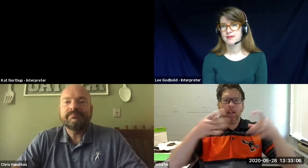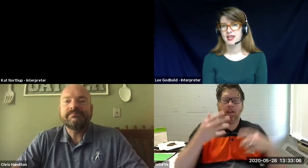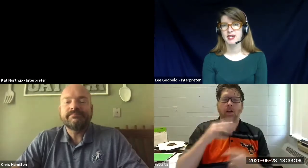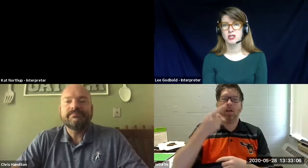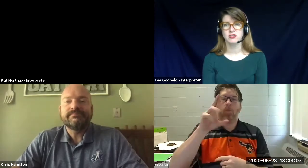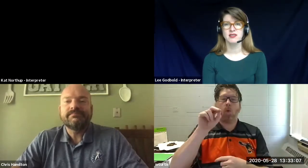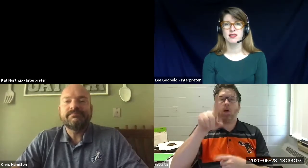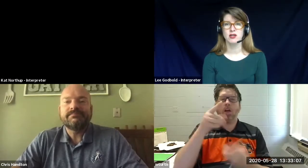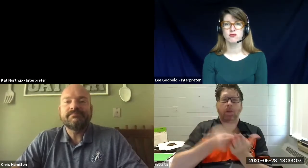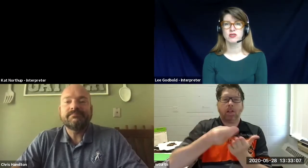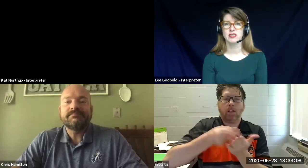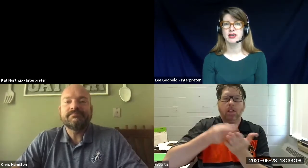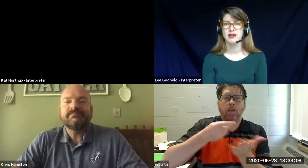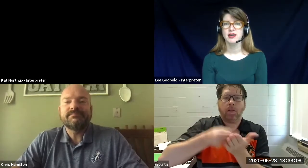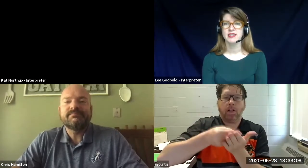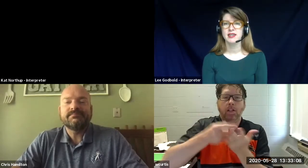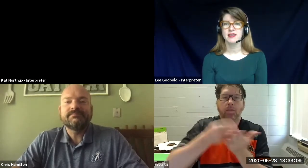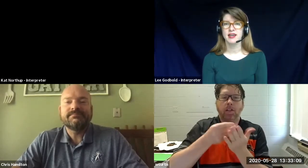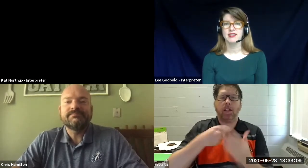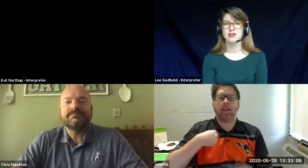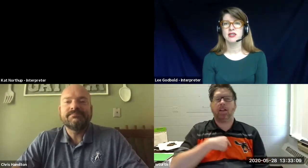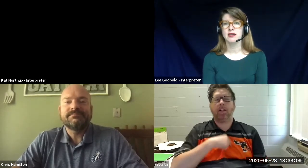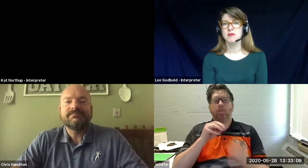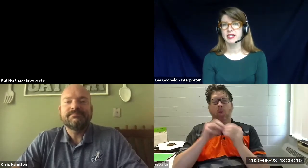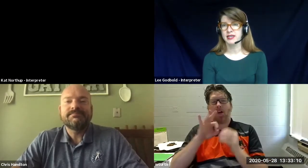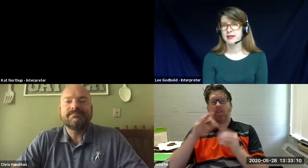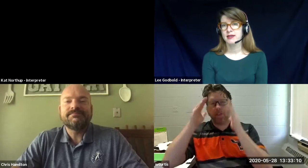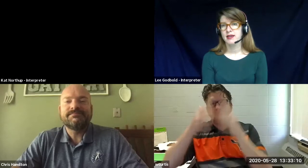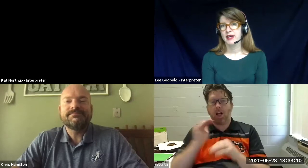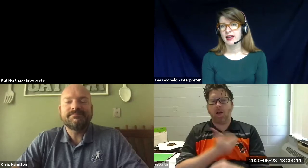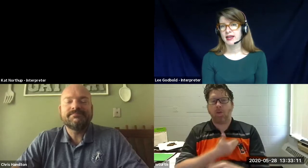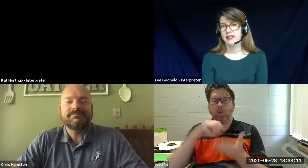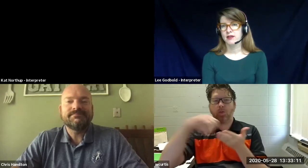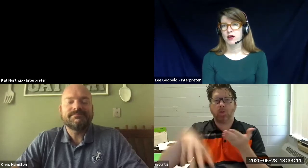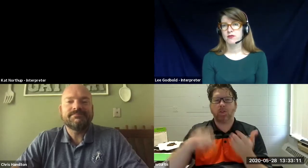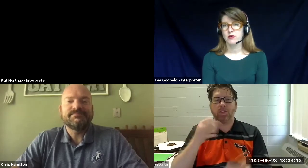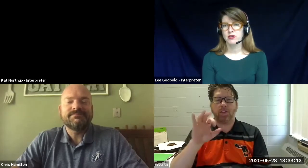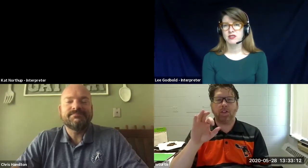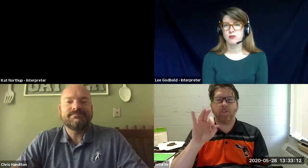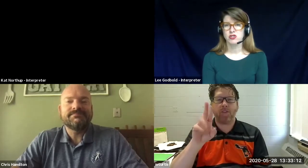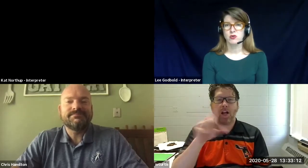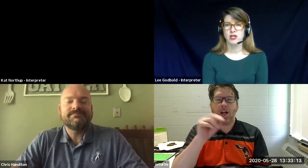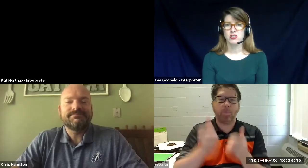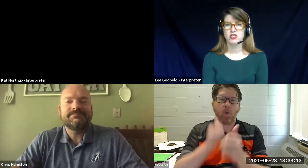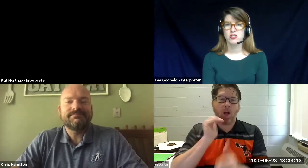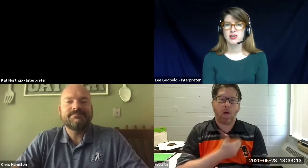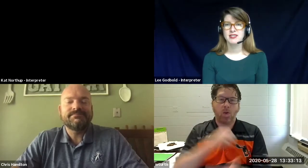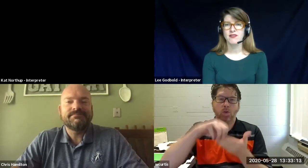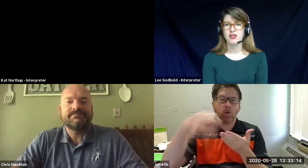I understand that they are really needing that. They're needing money. And our focus is more so on students having